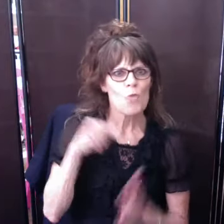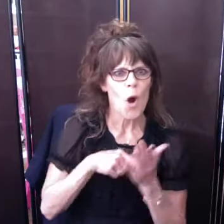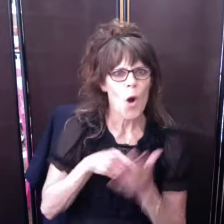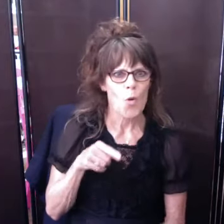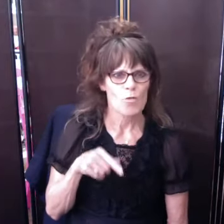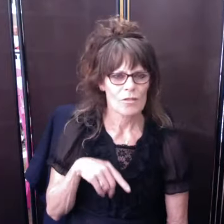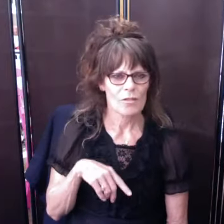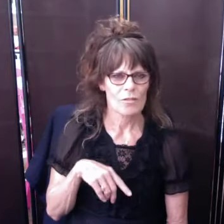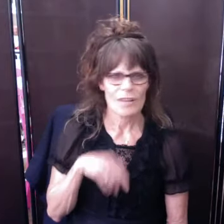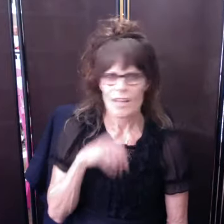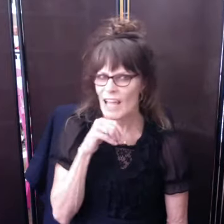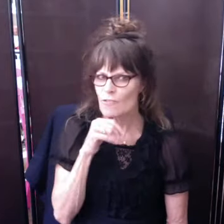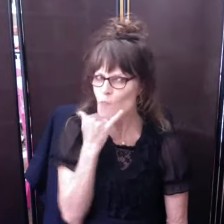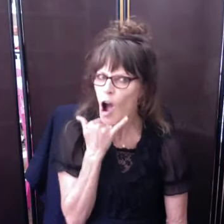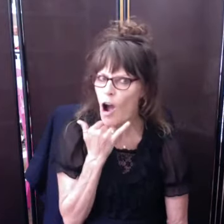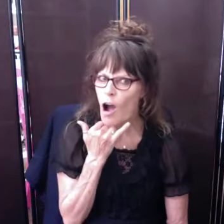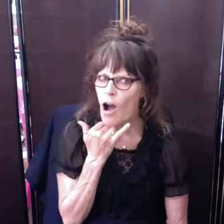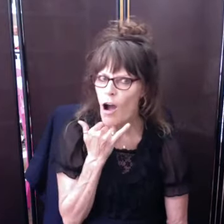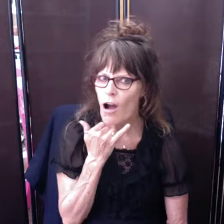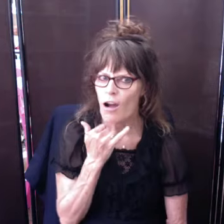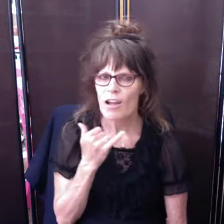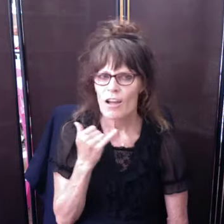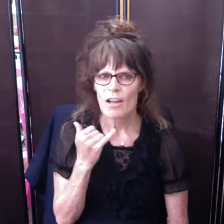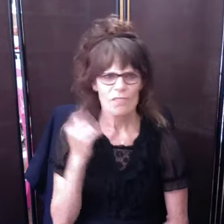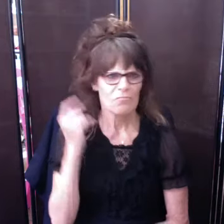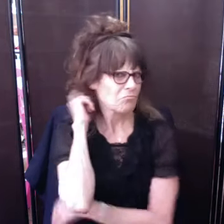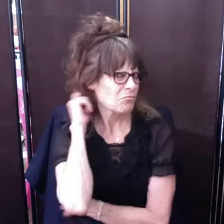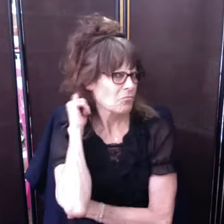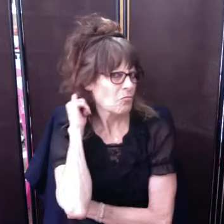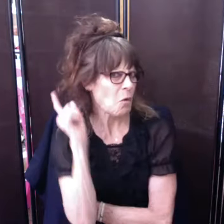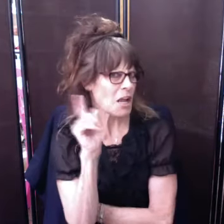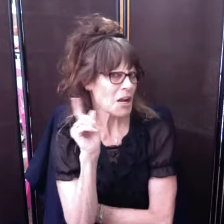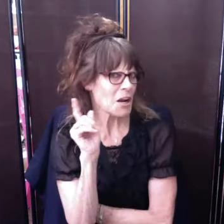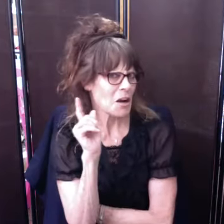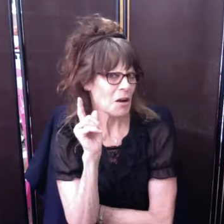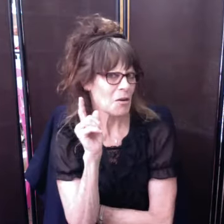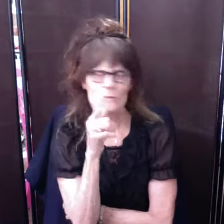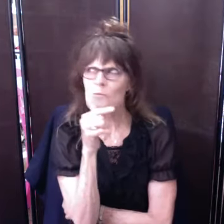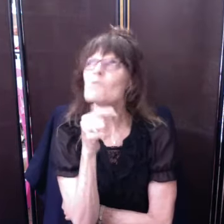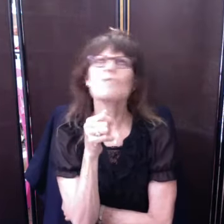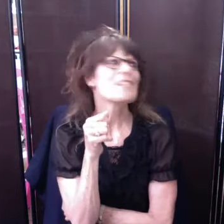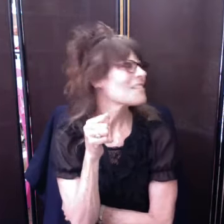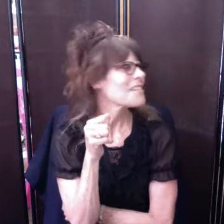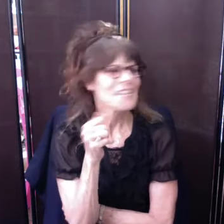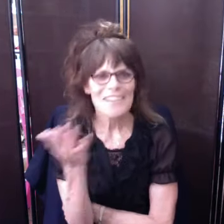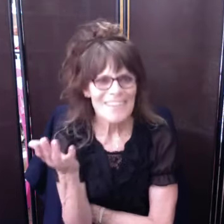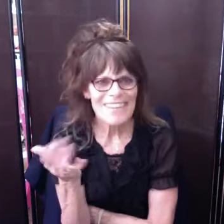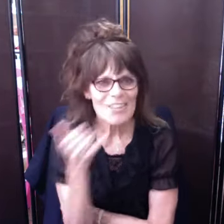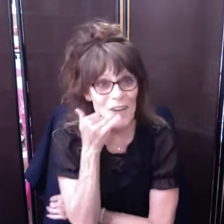right. And I don't know where that little voice came from, because that was a little voice that I never had. And I made that call that first Sunday morning, and I'm